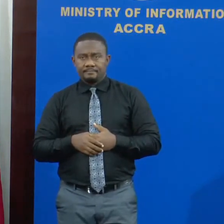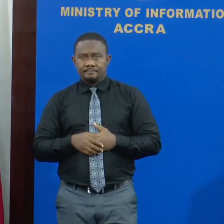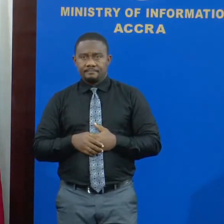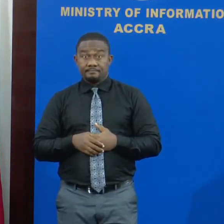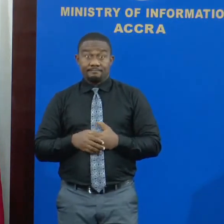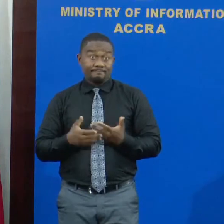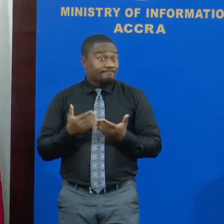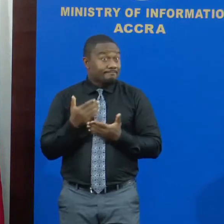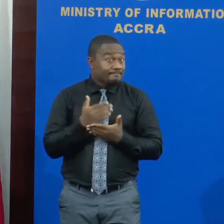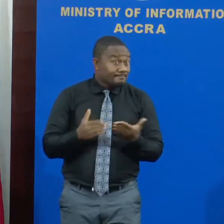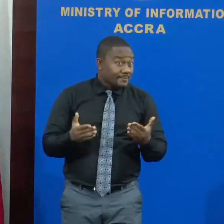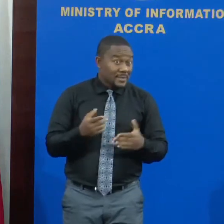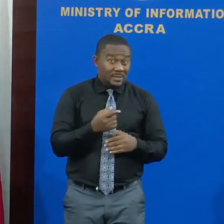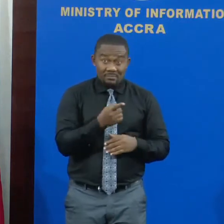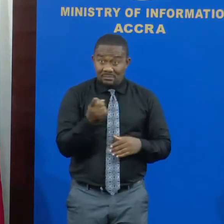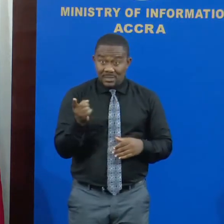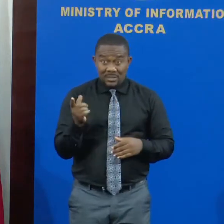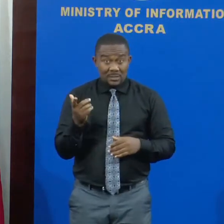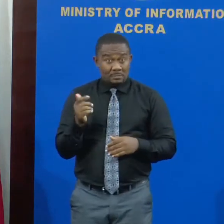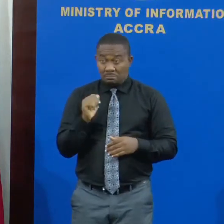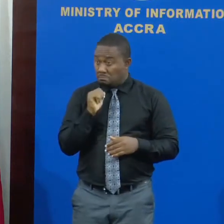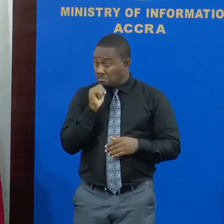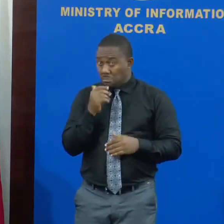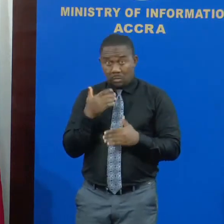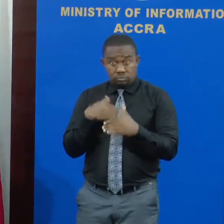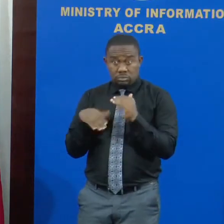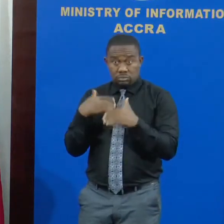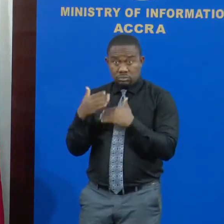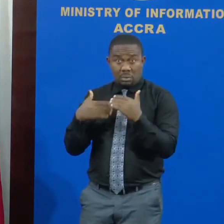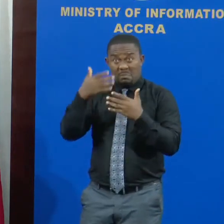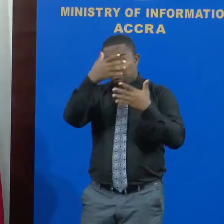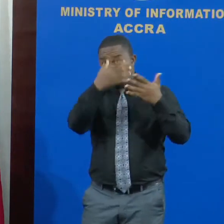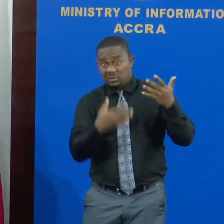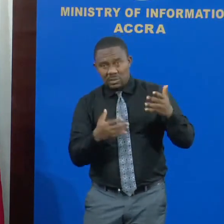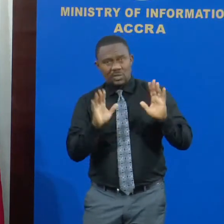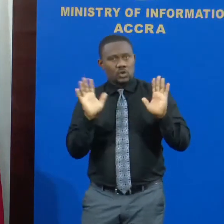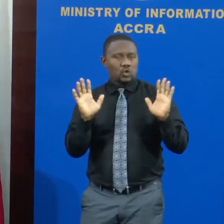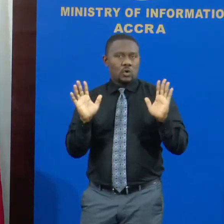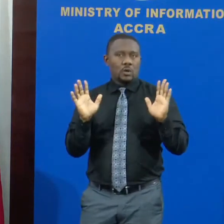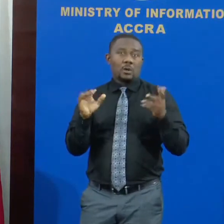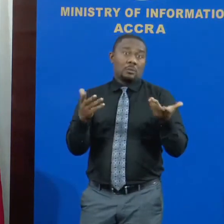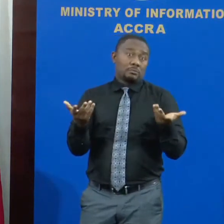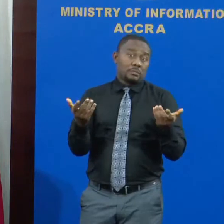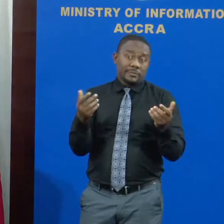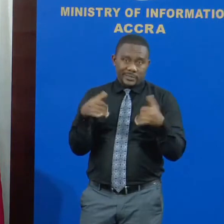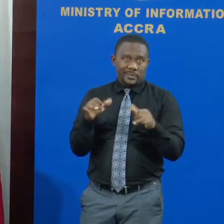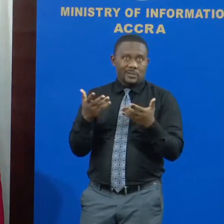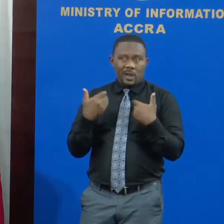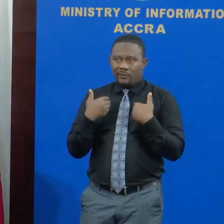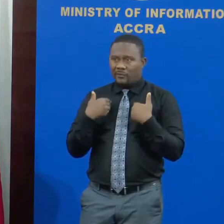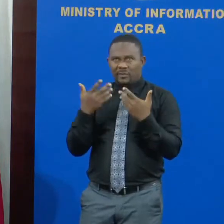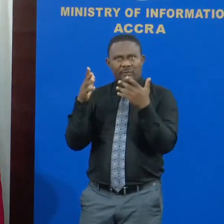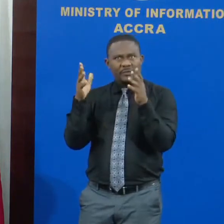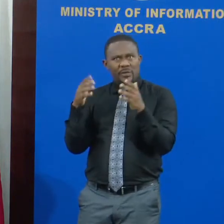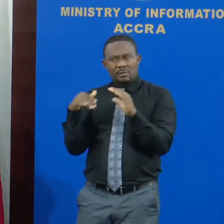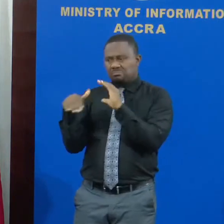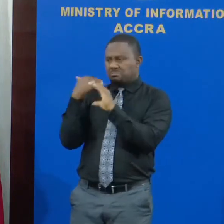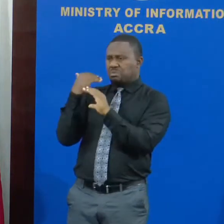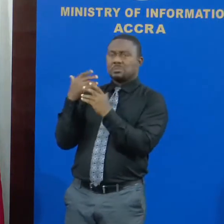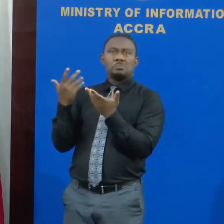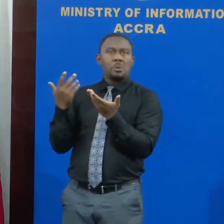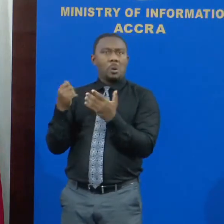you may not have gone through the process that I've just outlined, and you may have received emails